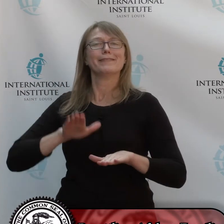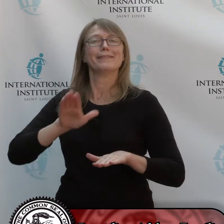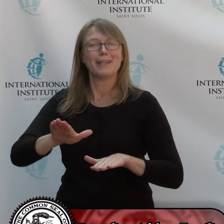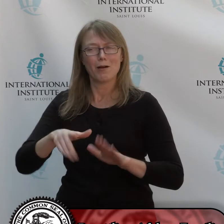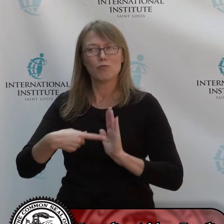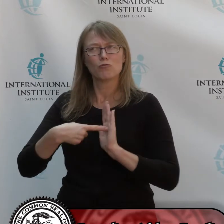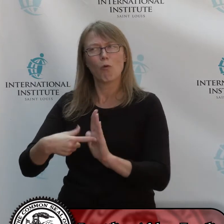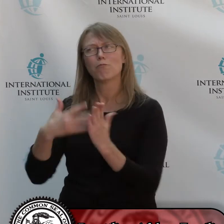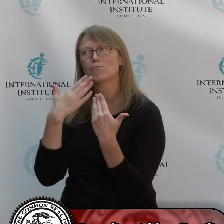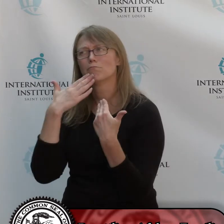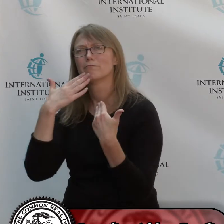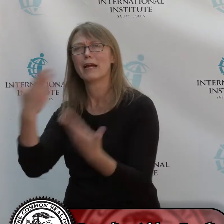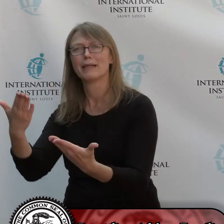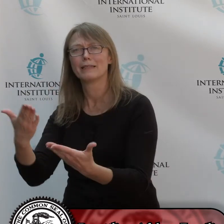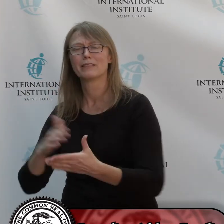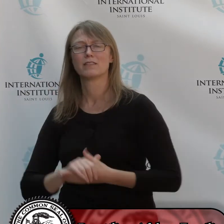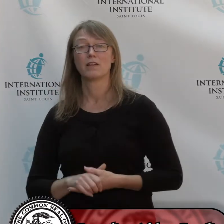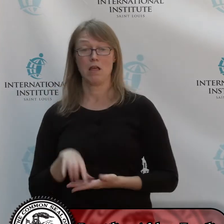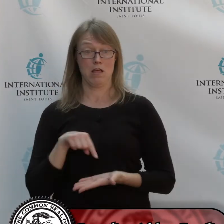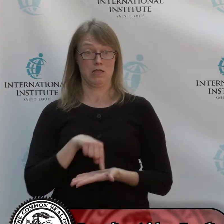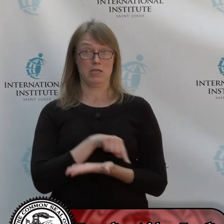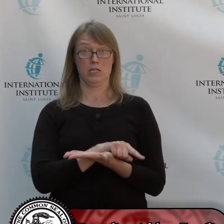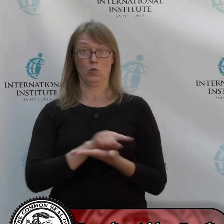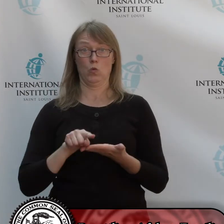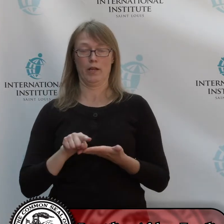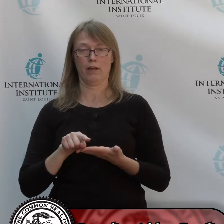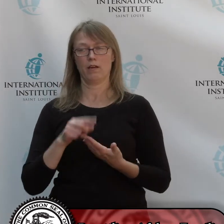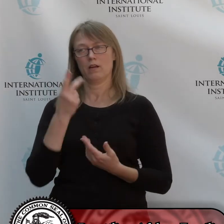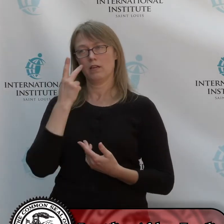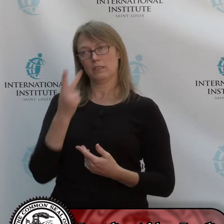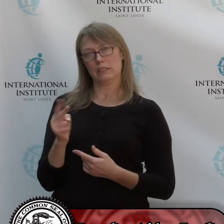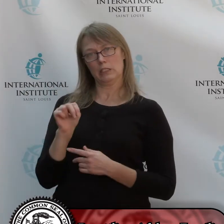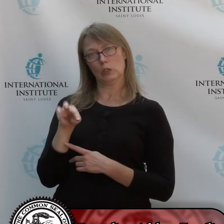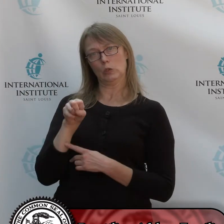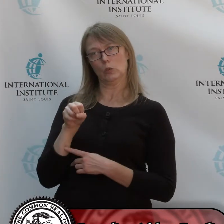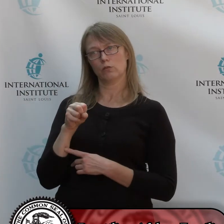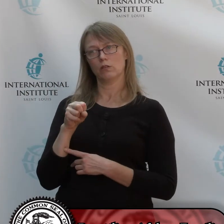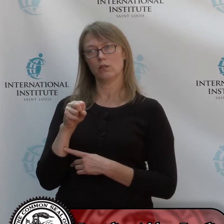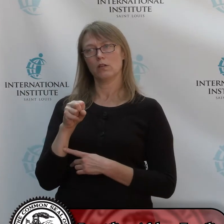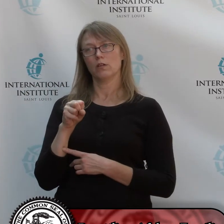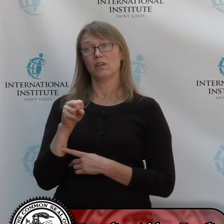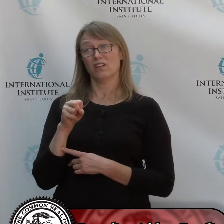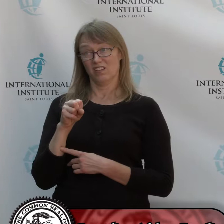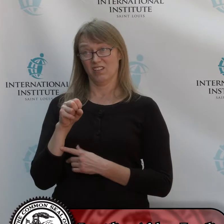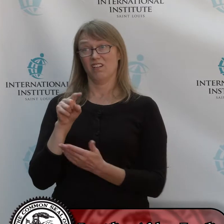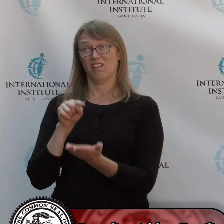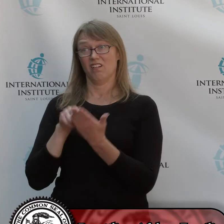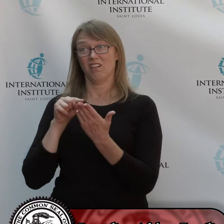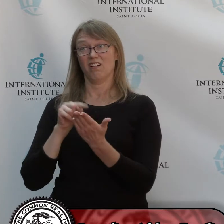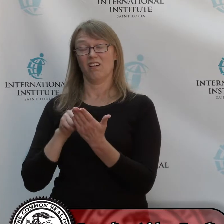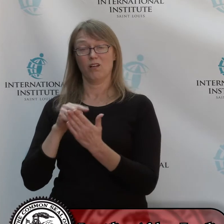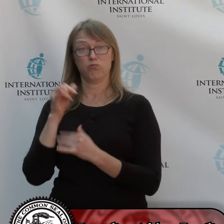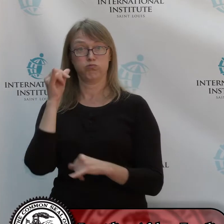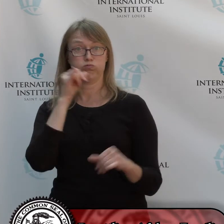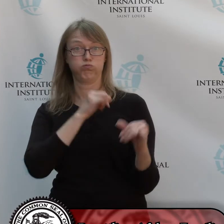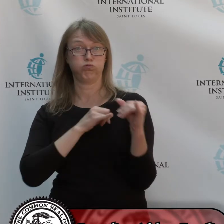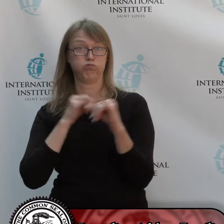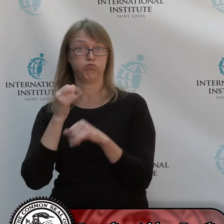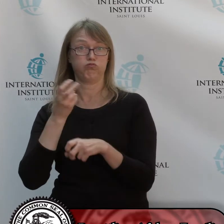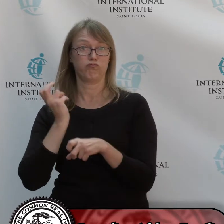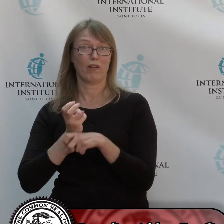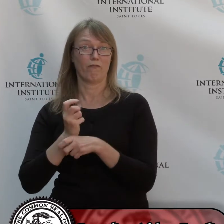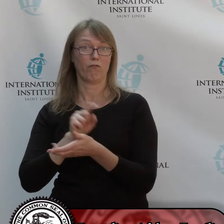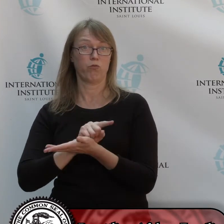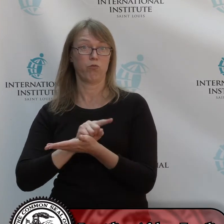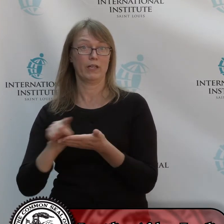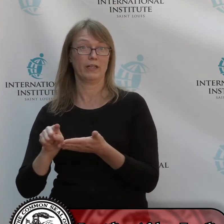It's been a hard week for me as I've watched the scenes that we've all seen unfold on television. These are places that